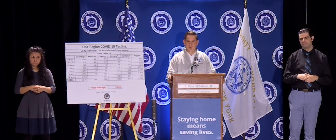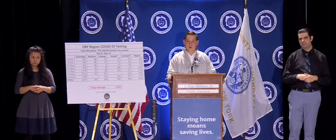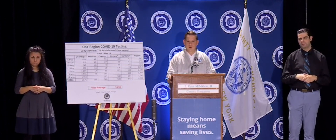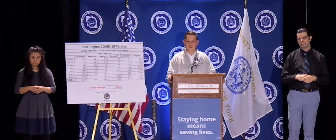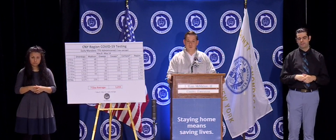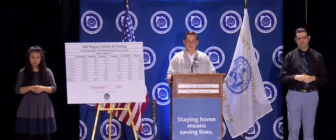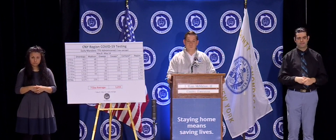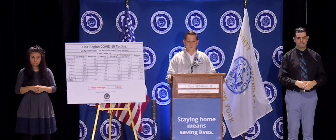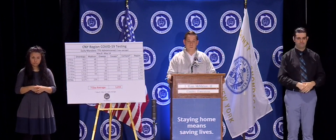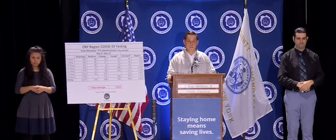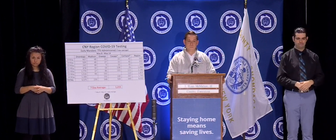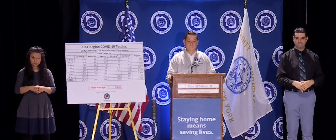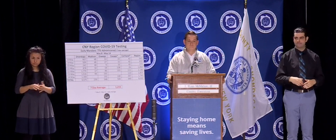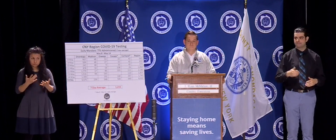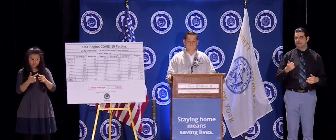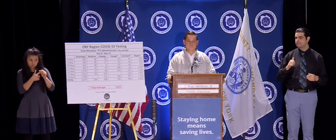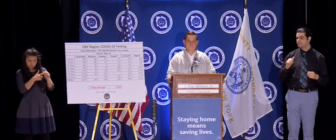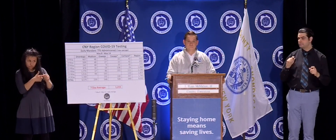Any other questions?